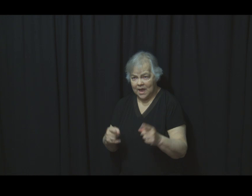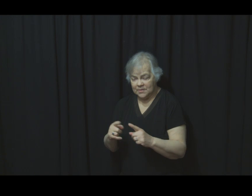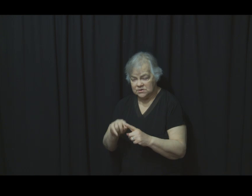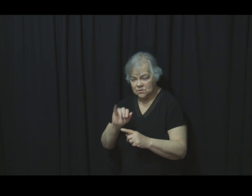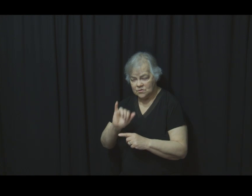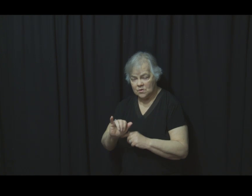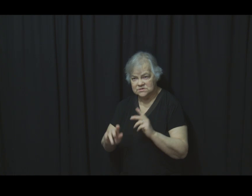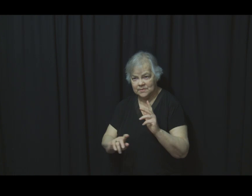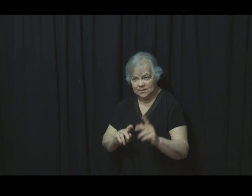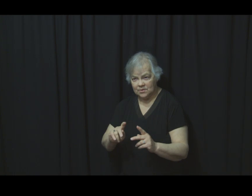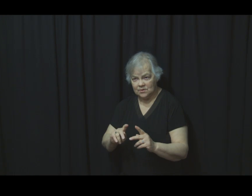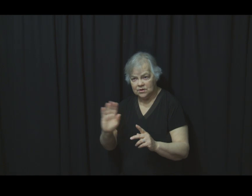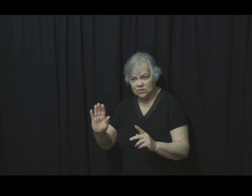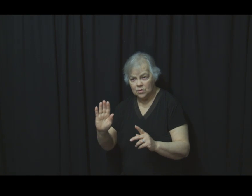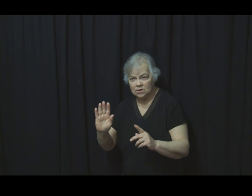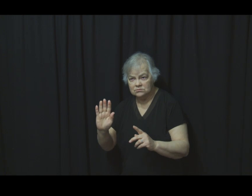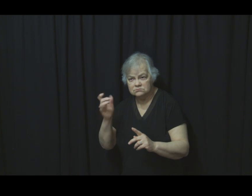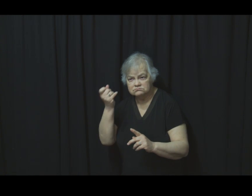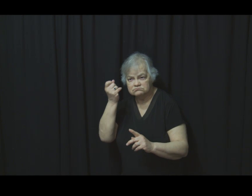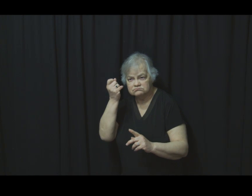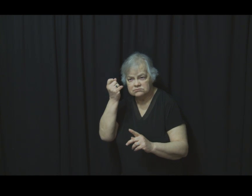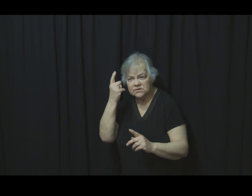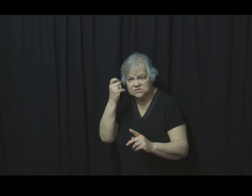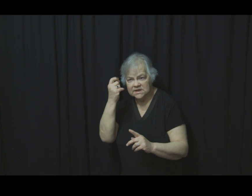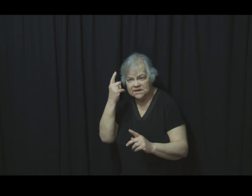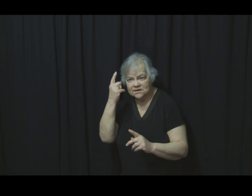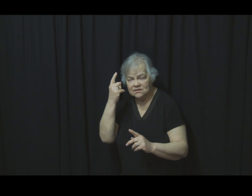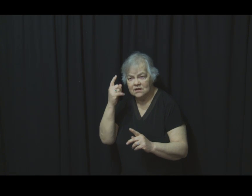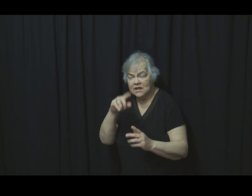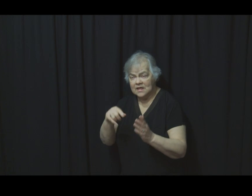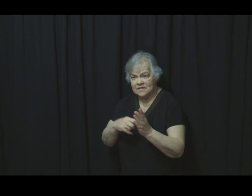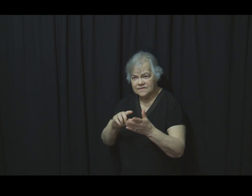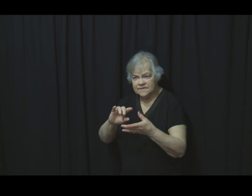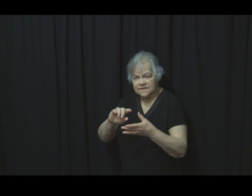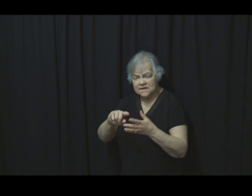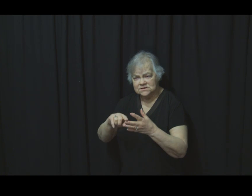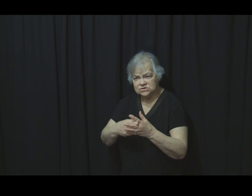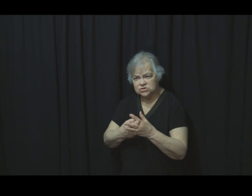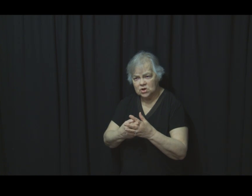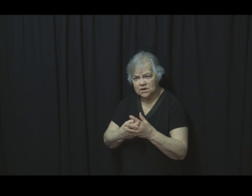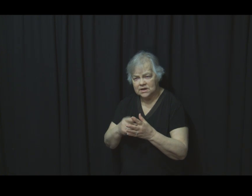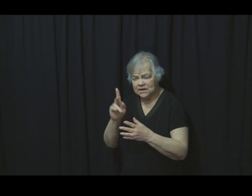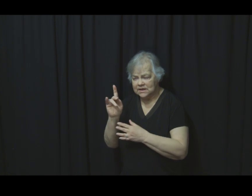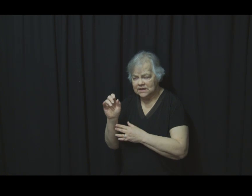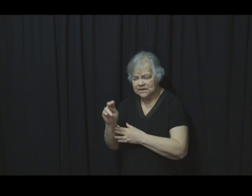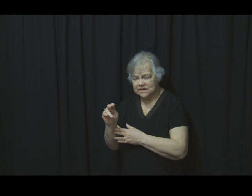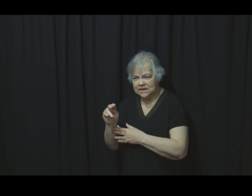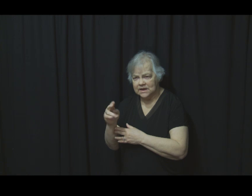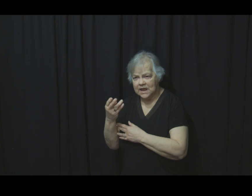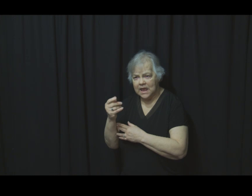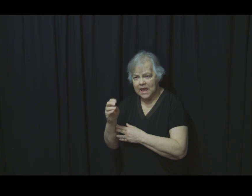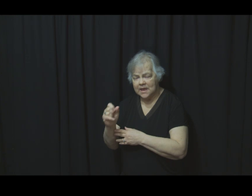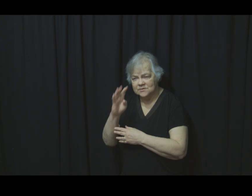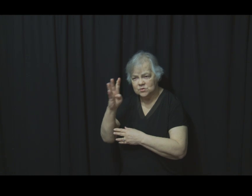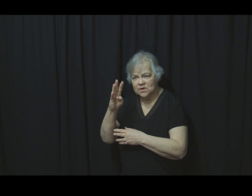view? And by the way, this thing started, as I understand it, Ken Ham's creation model is based on the Old